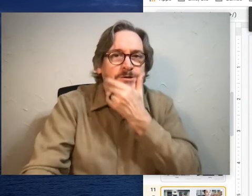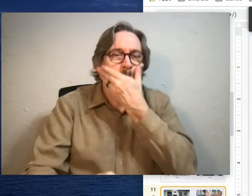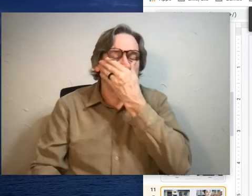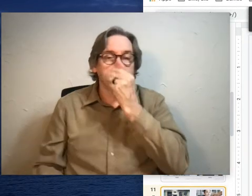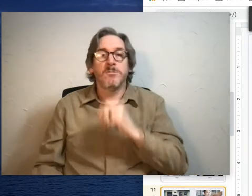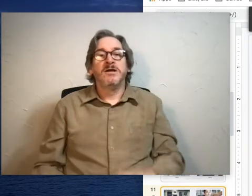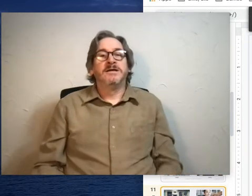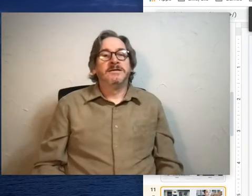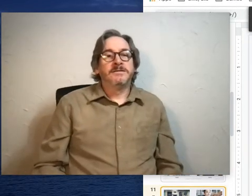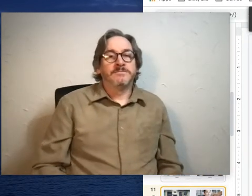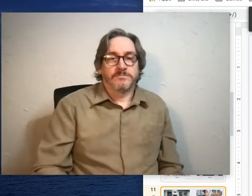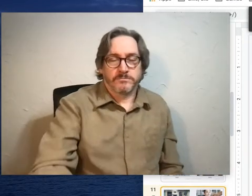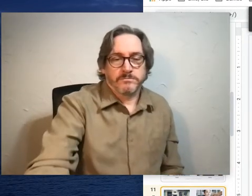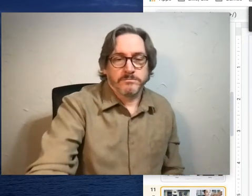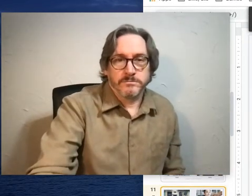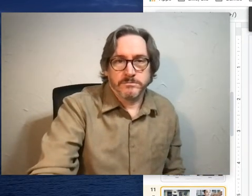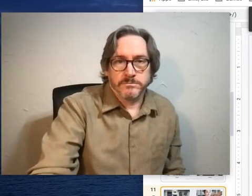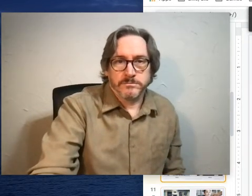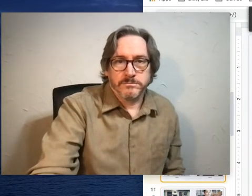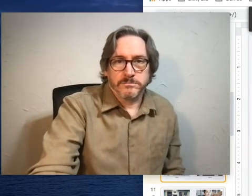That's better.